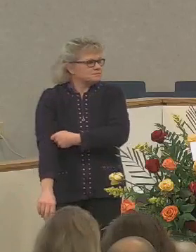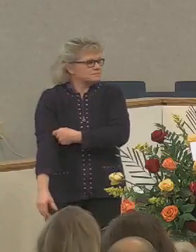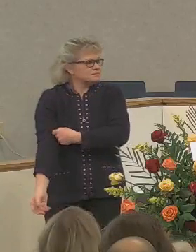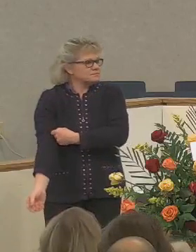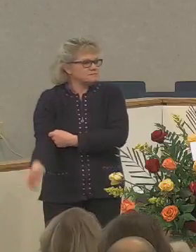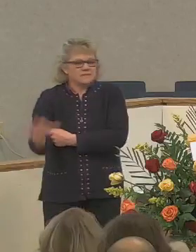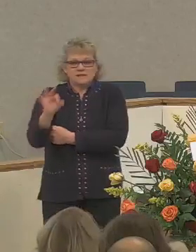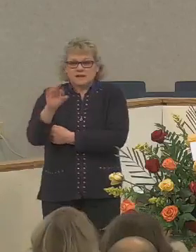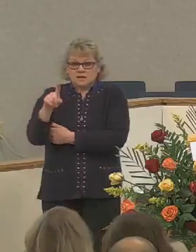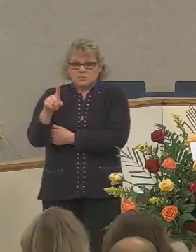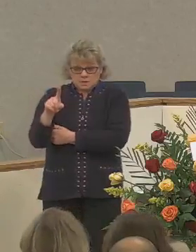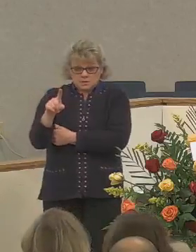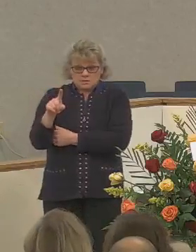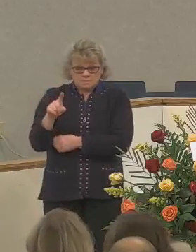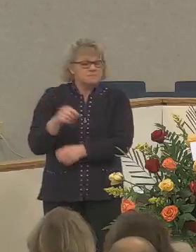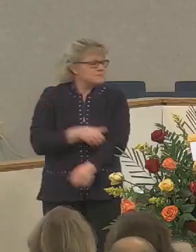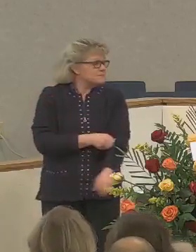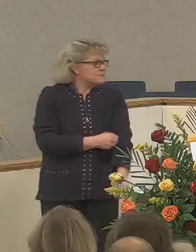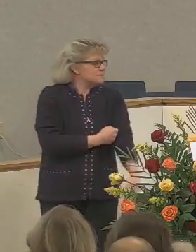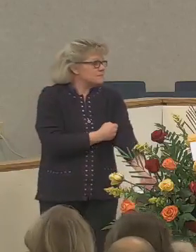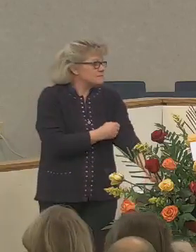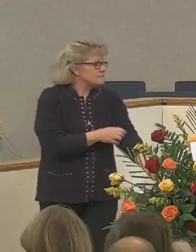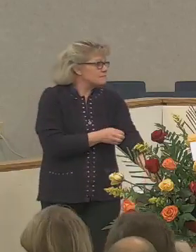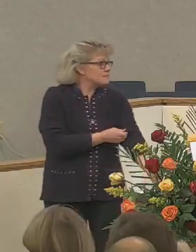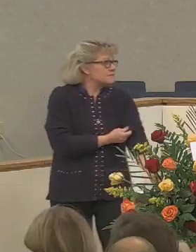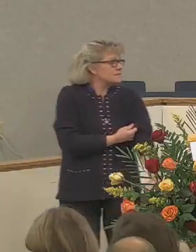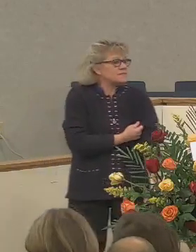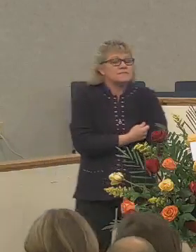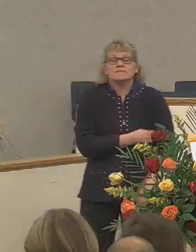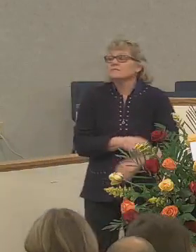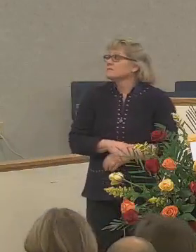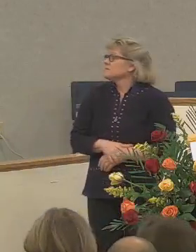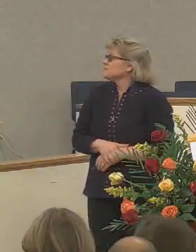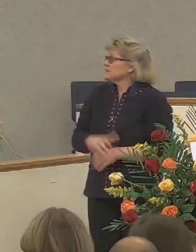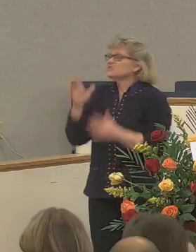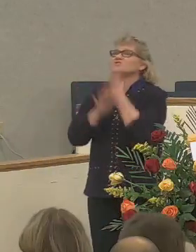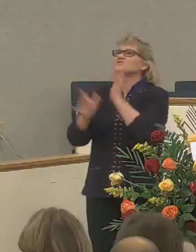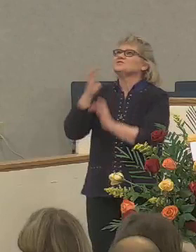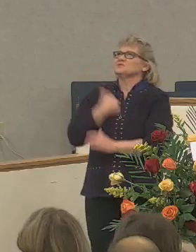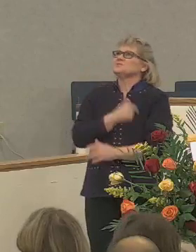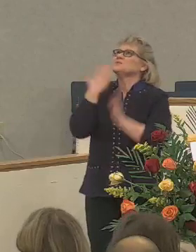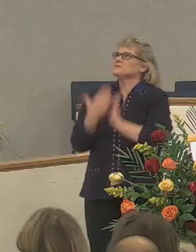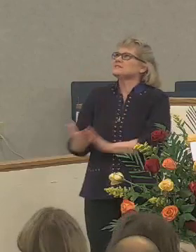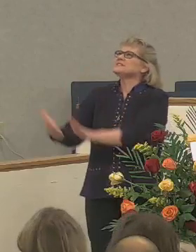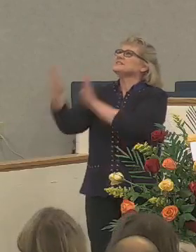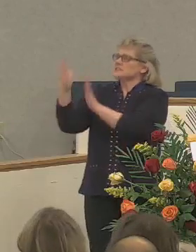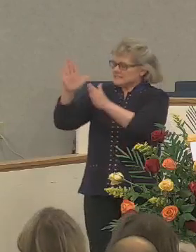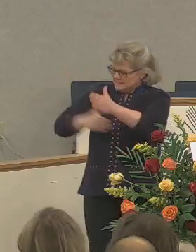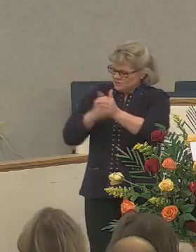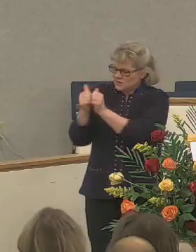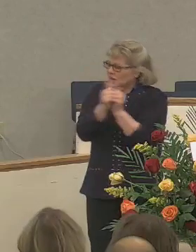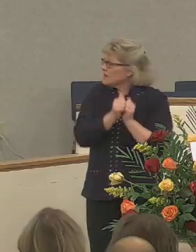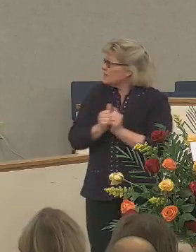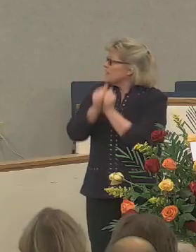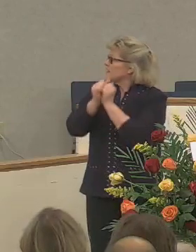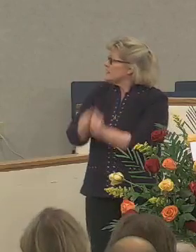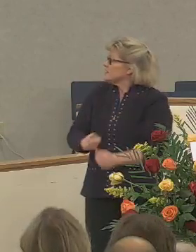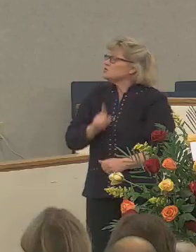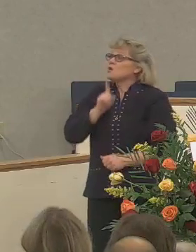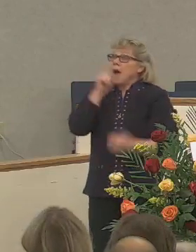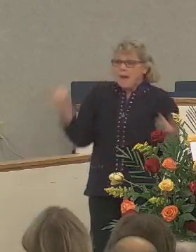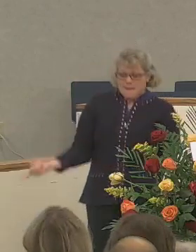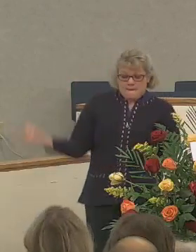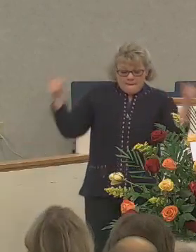Number 91 in your hymnal. What a day that will be when our Jesus we will see. Let's sing together now. There